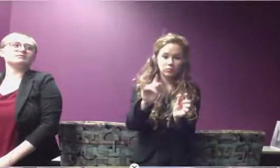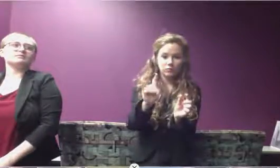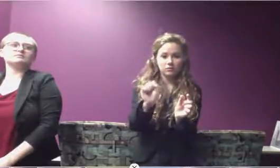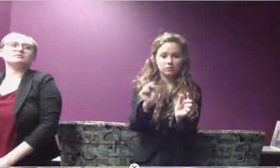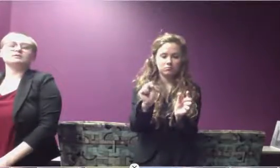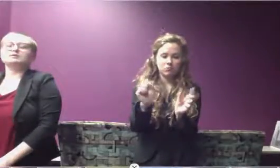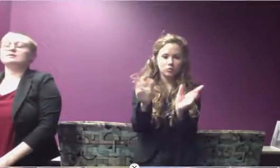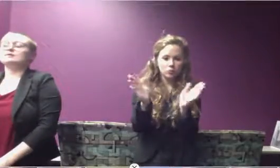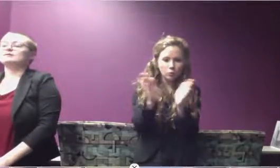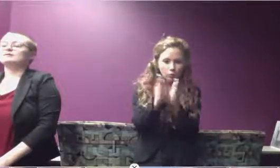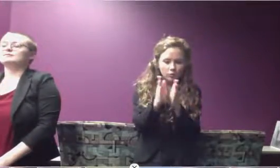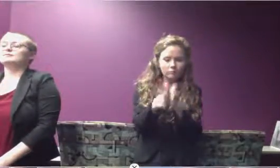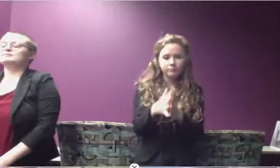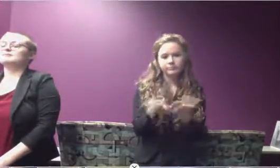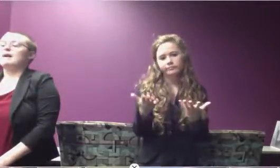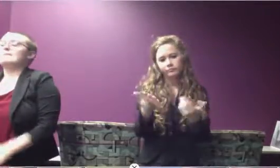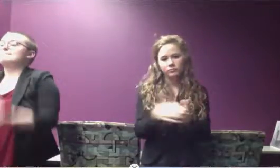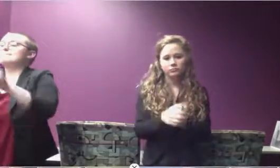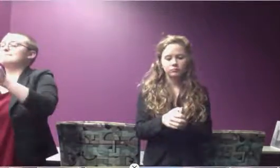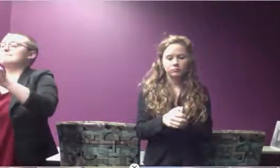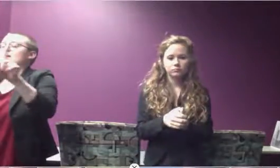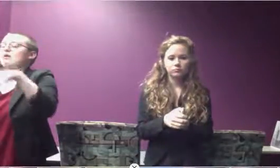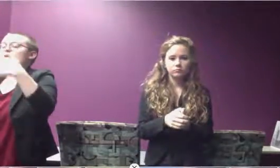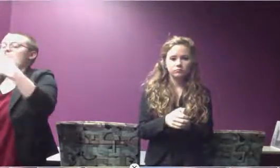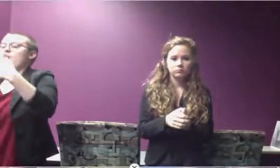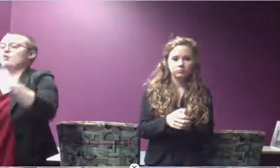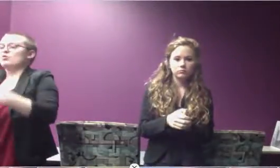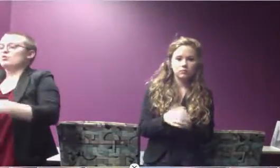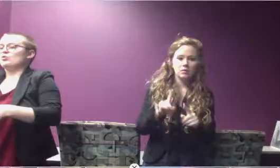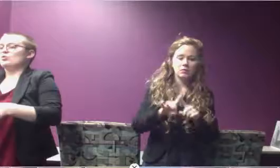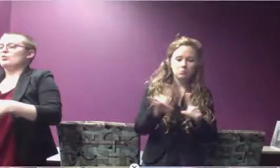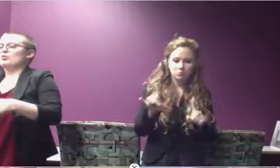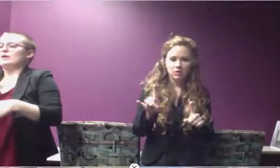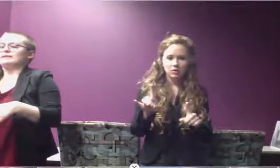They can be small units, they can be big units.